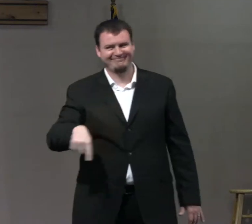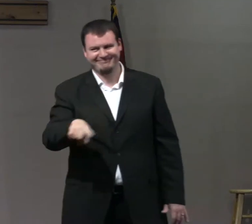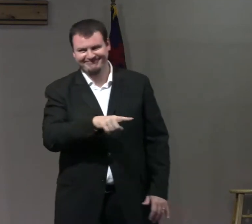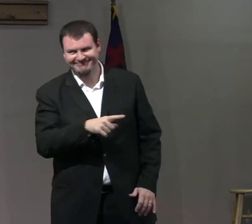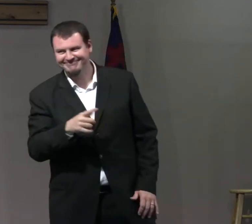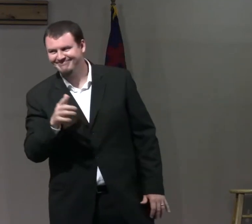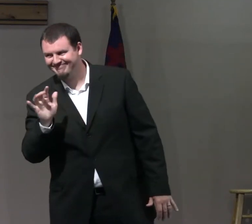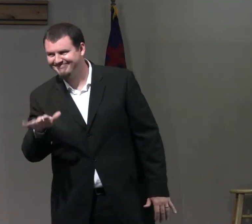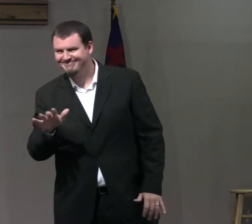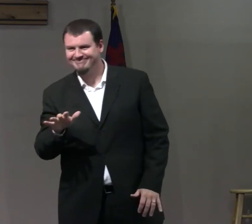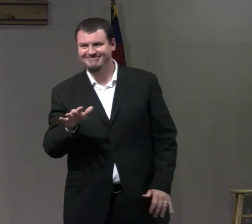last week.